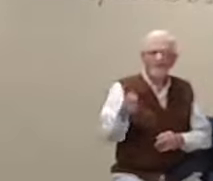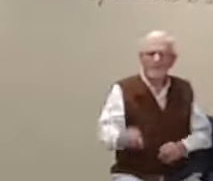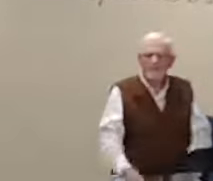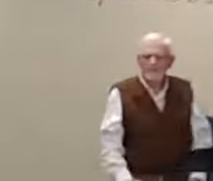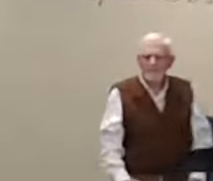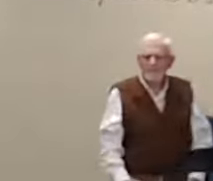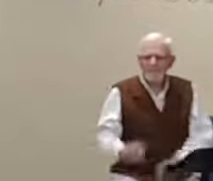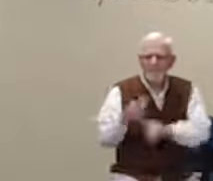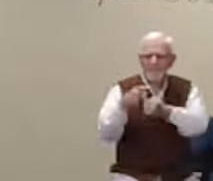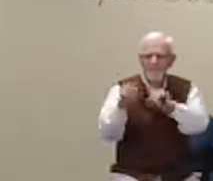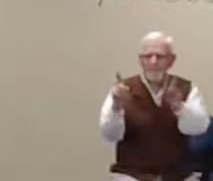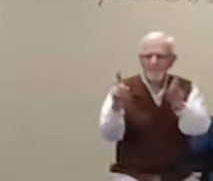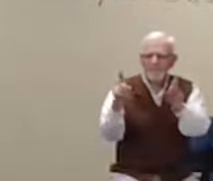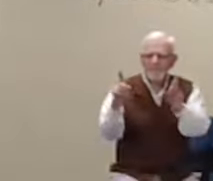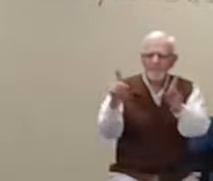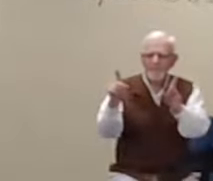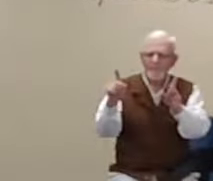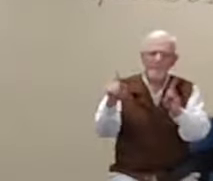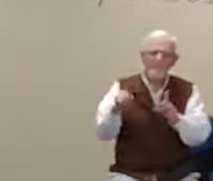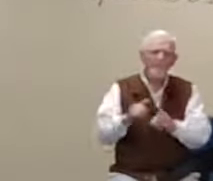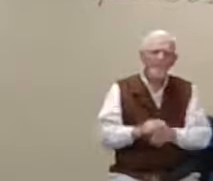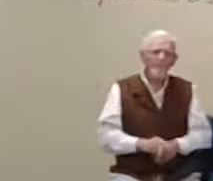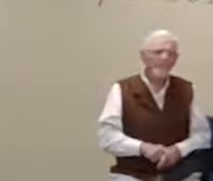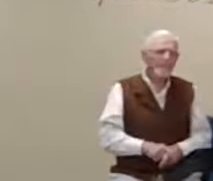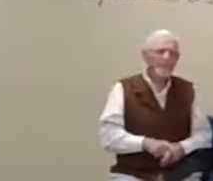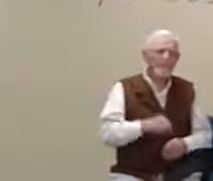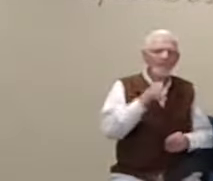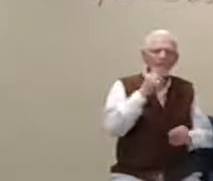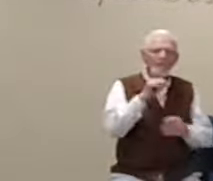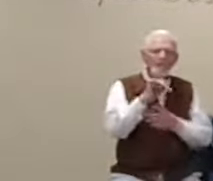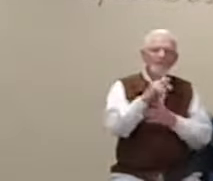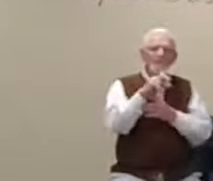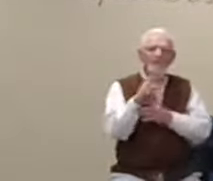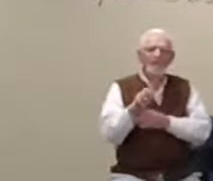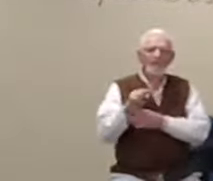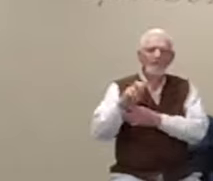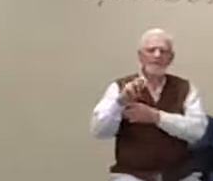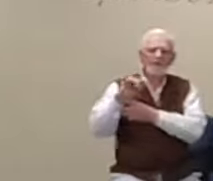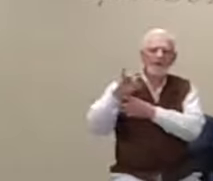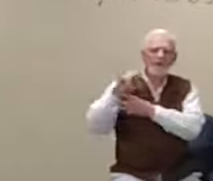Amen. Different. It's not, he's not Joseph Smith. He's not